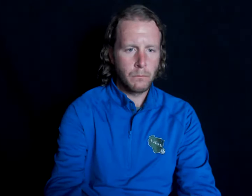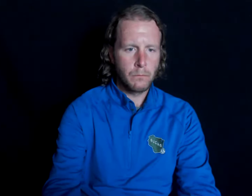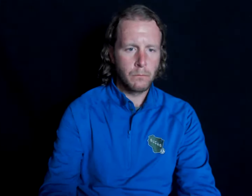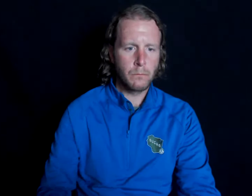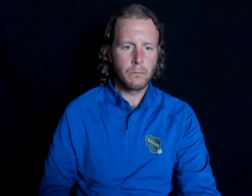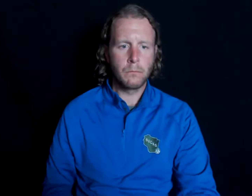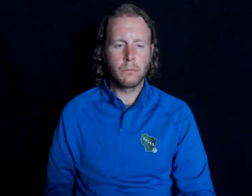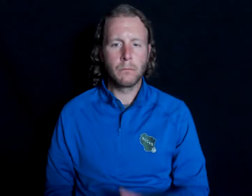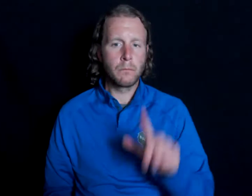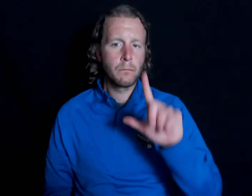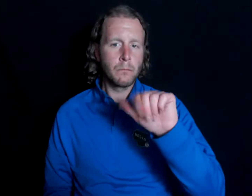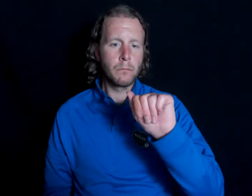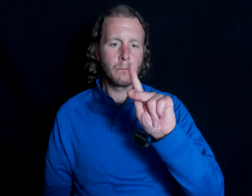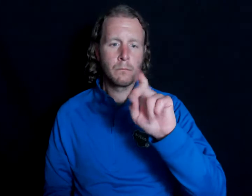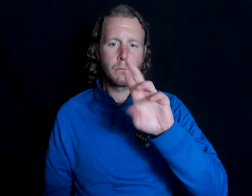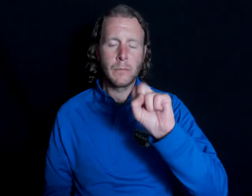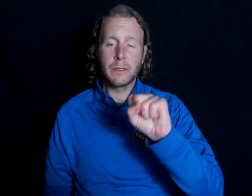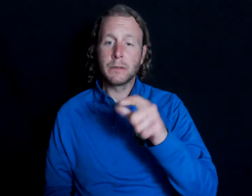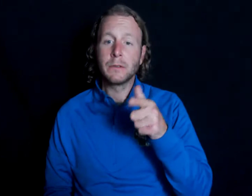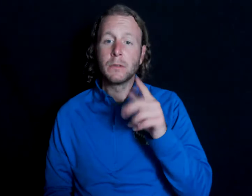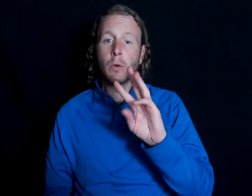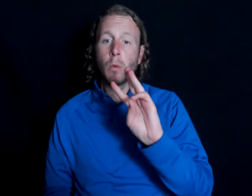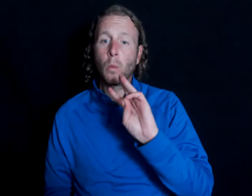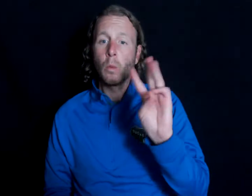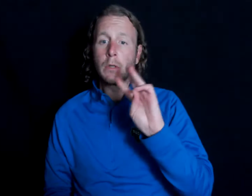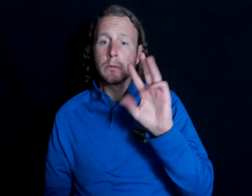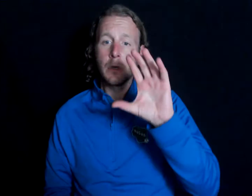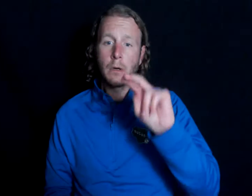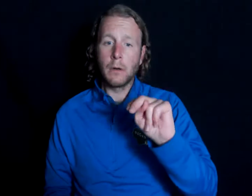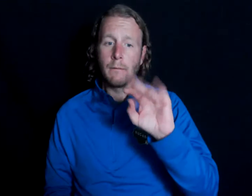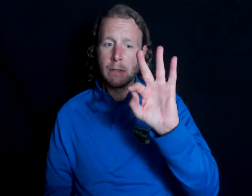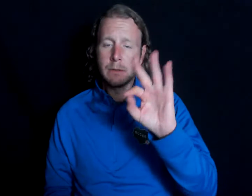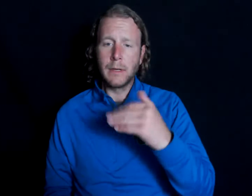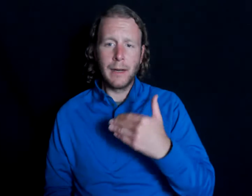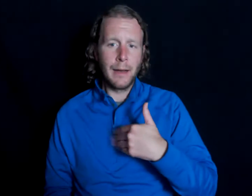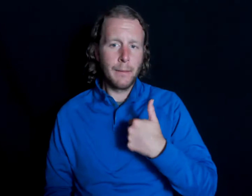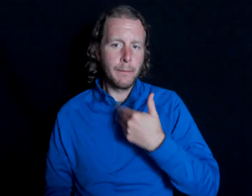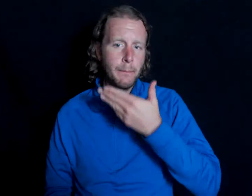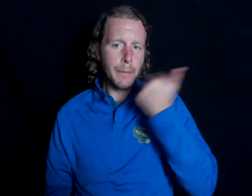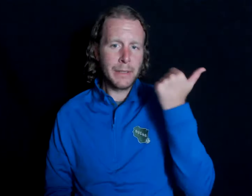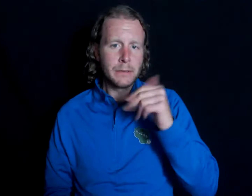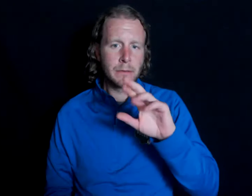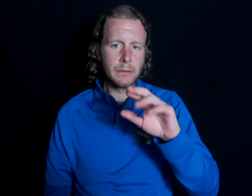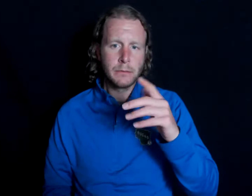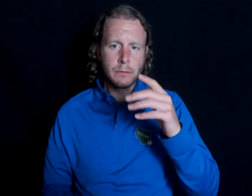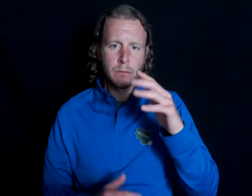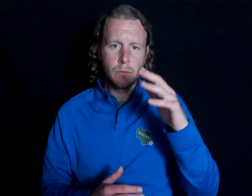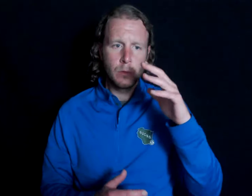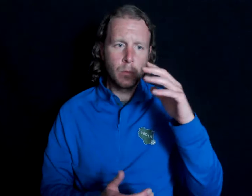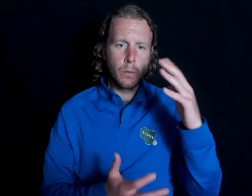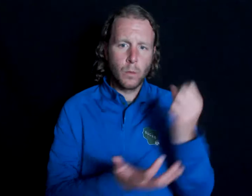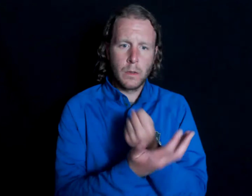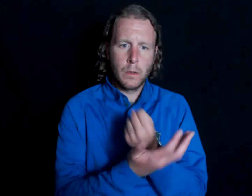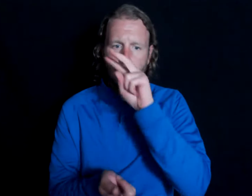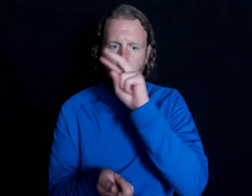And the Lakers had the best record in the Western Conference this year, but find themselves down a game to nothing against the Portland